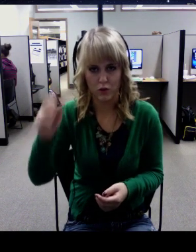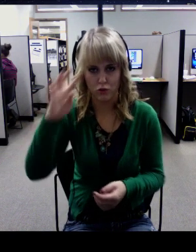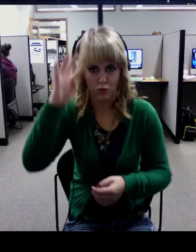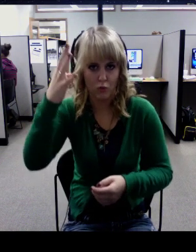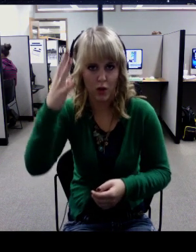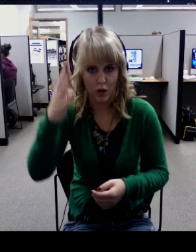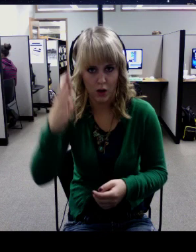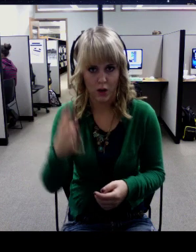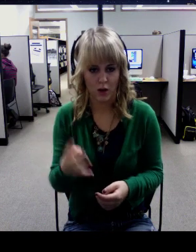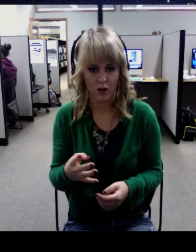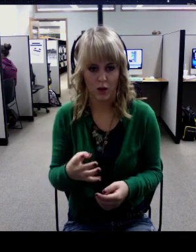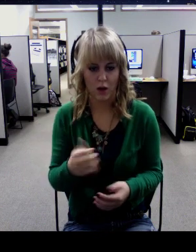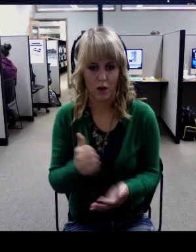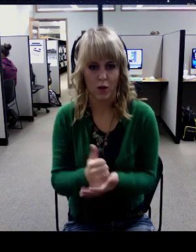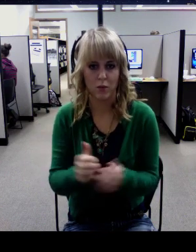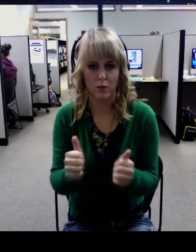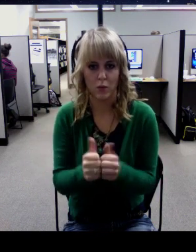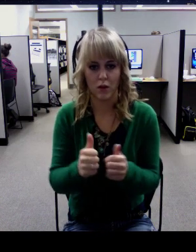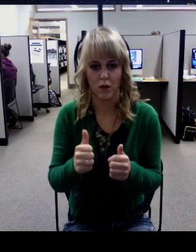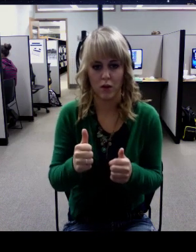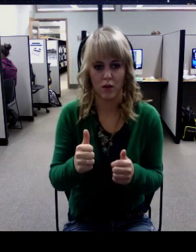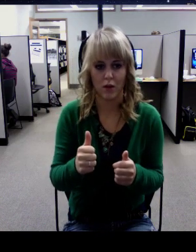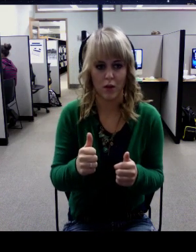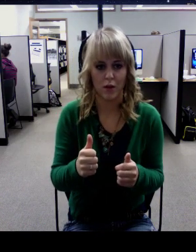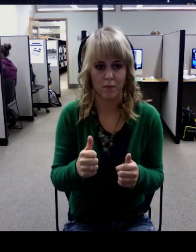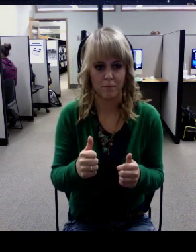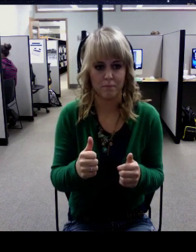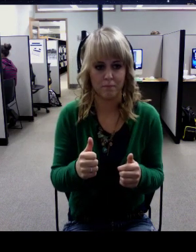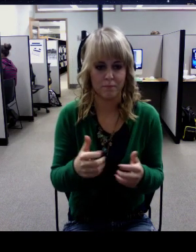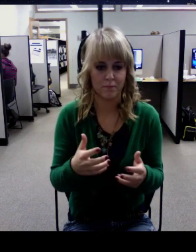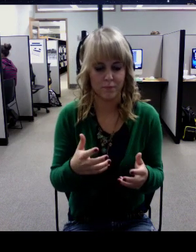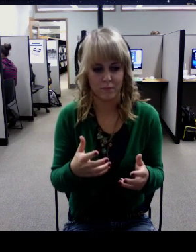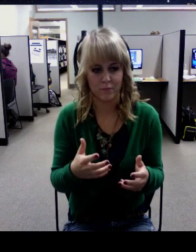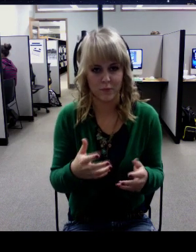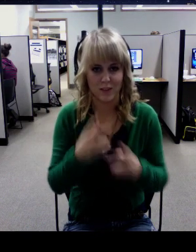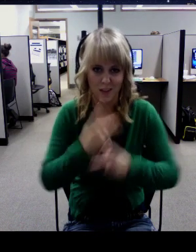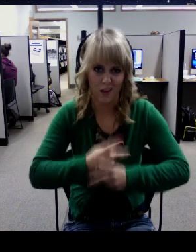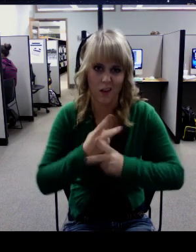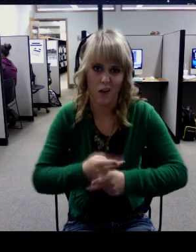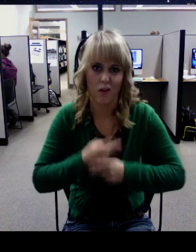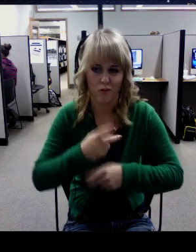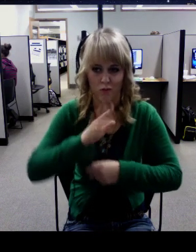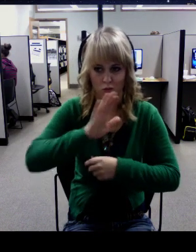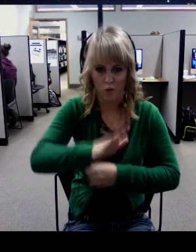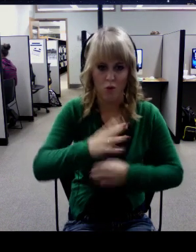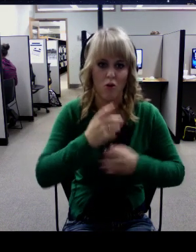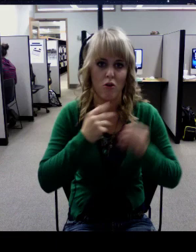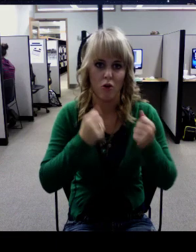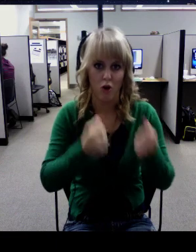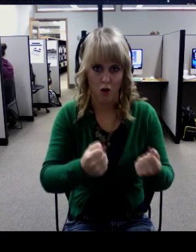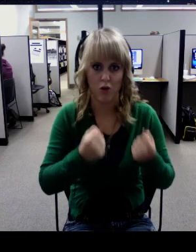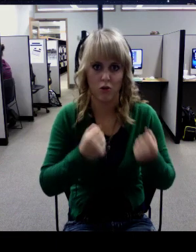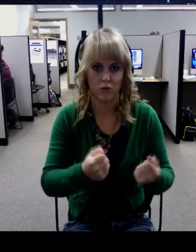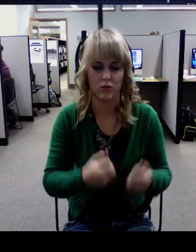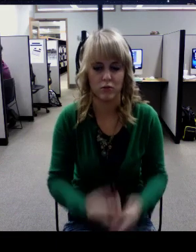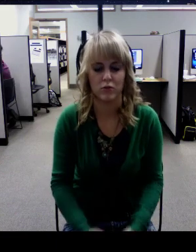maintenance and gas and stuff for an automobile and the wear and tear on it. Along with mileage, you can